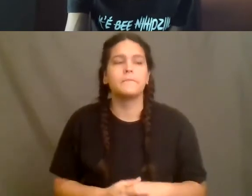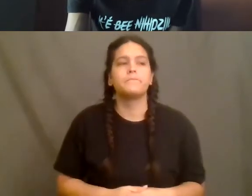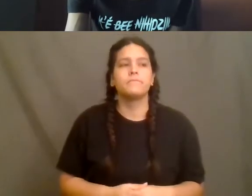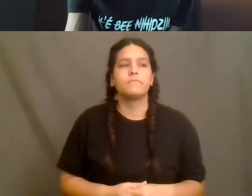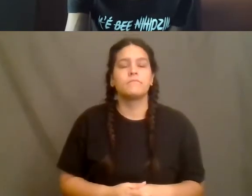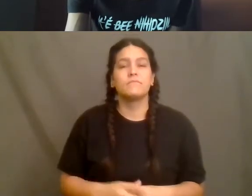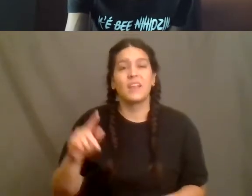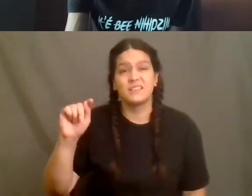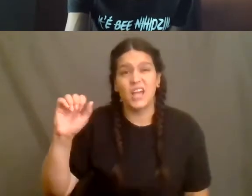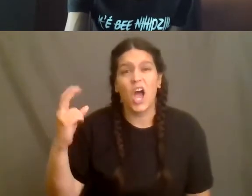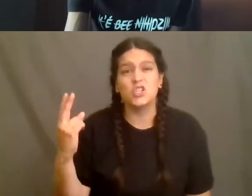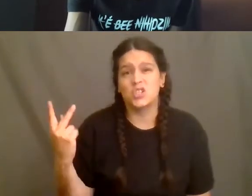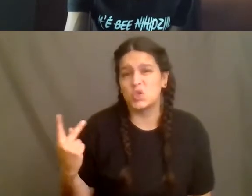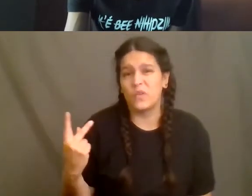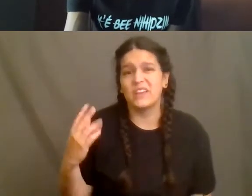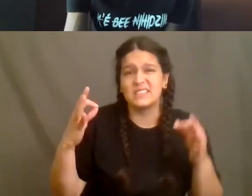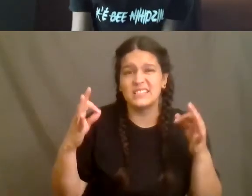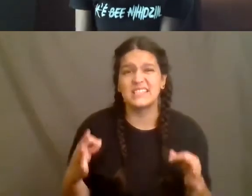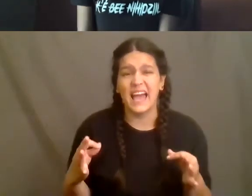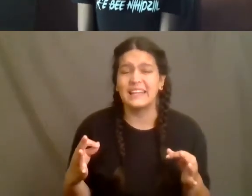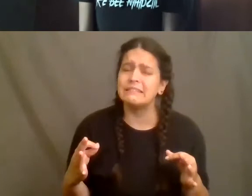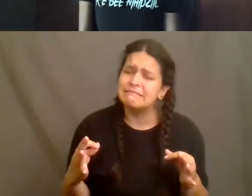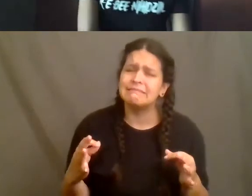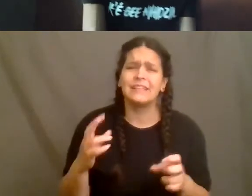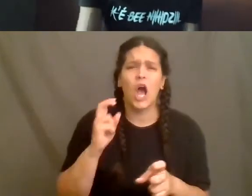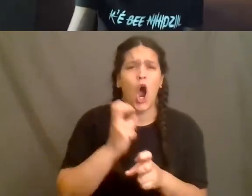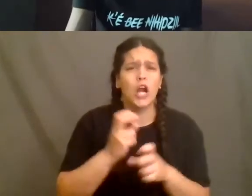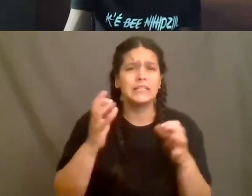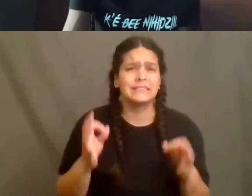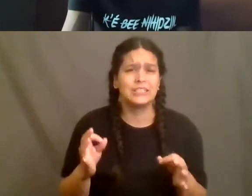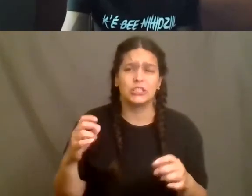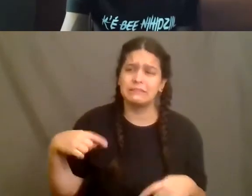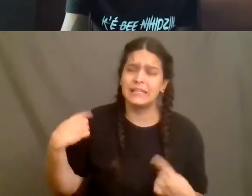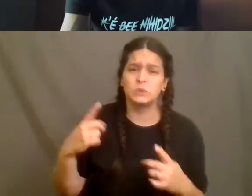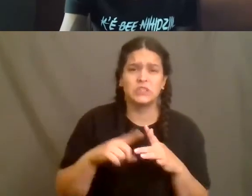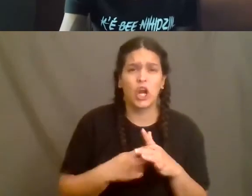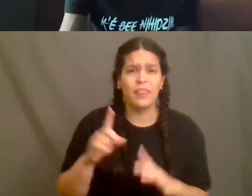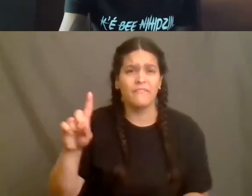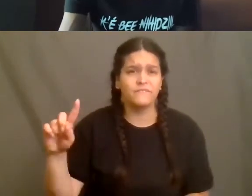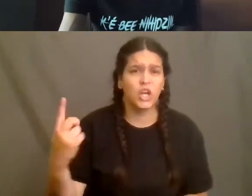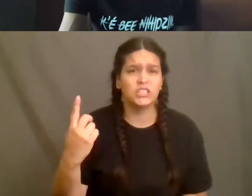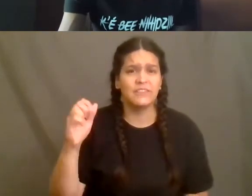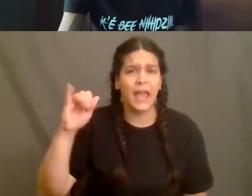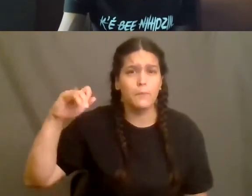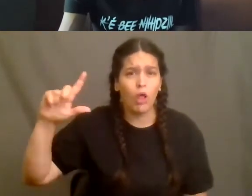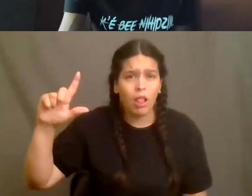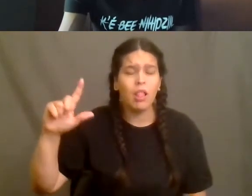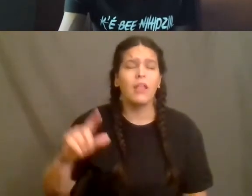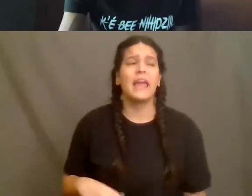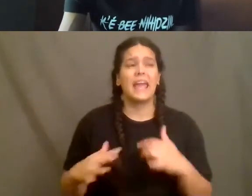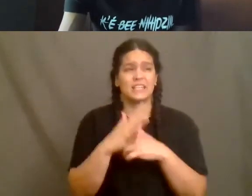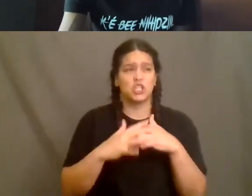challenging choice since we started this on the 1st of April, our Indigenous Ways virtual